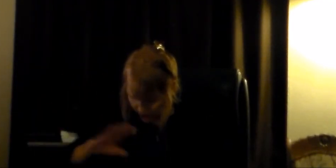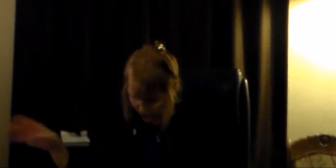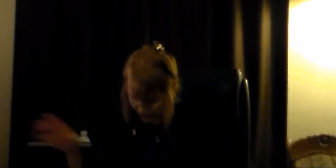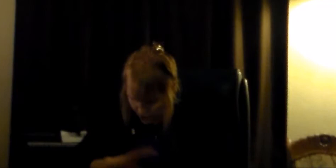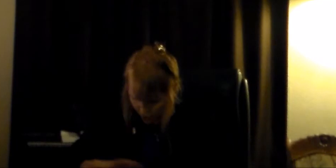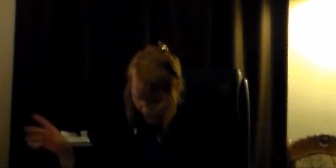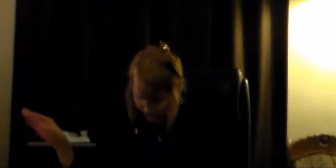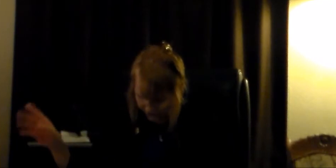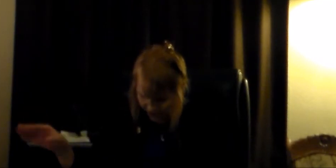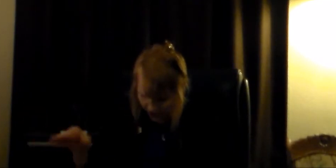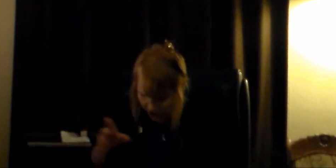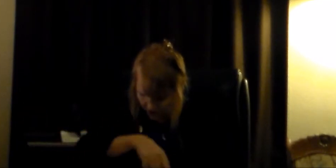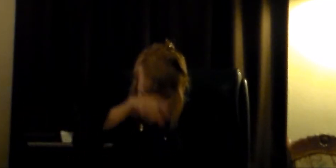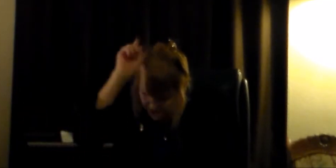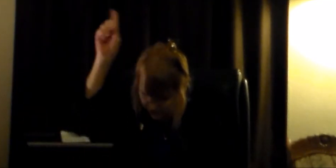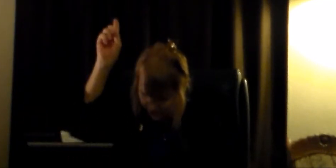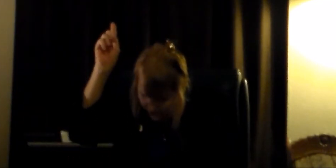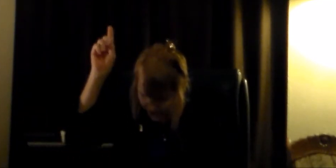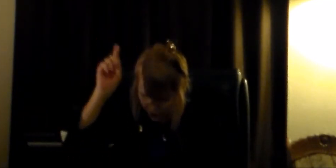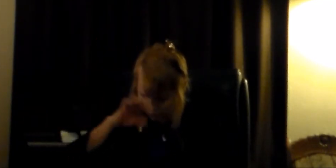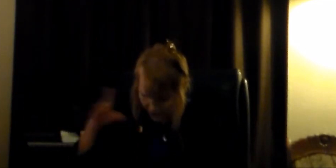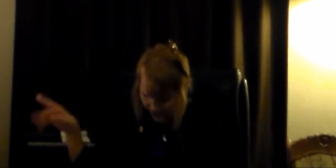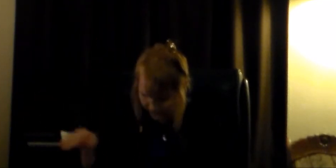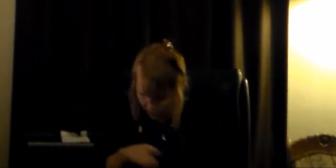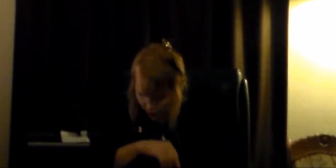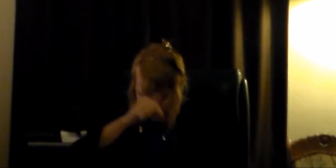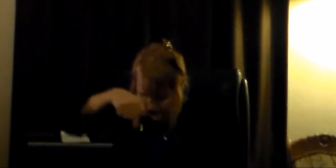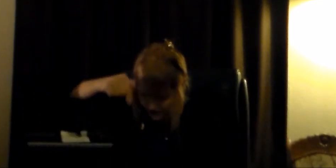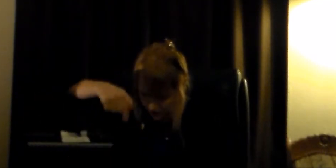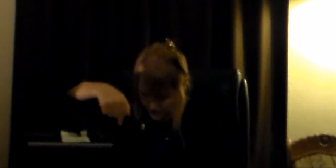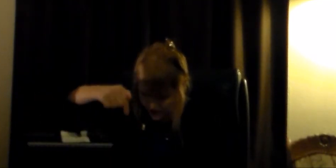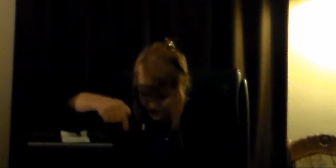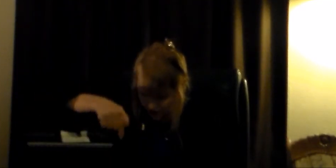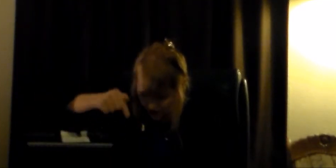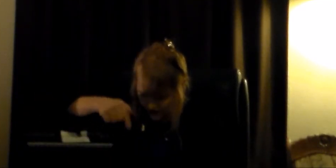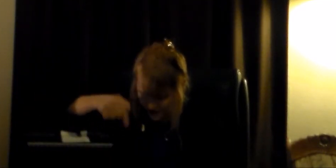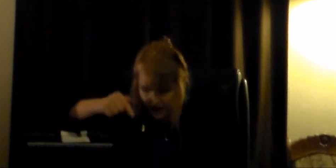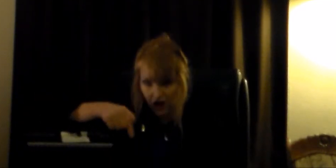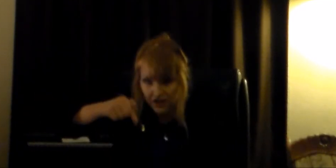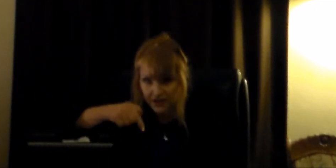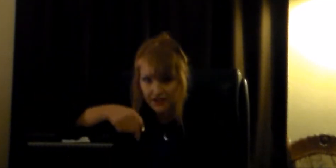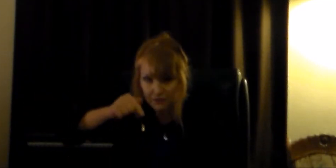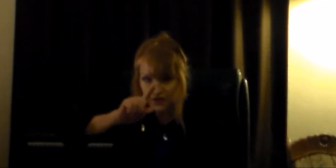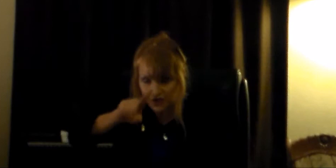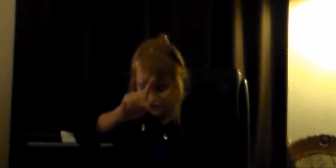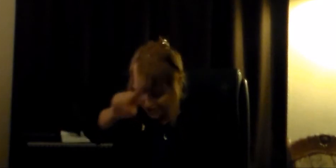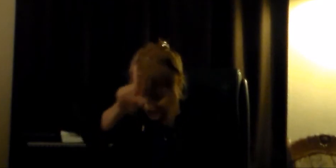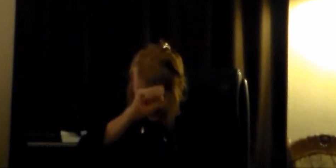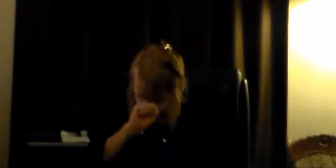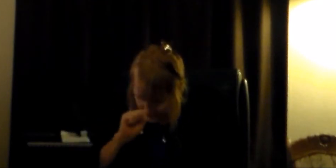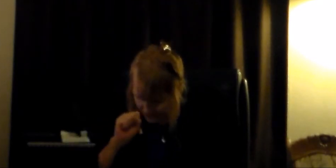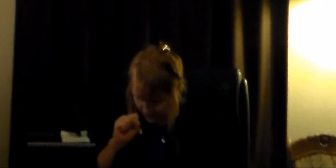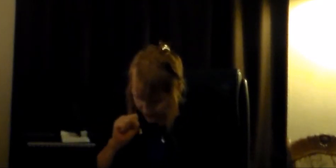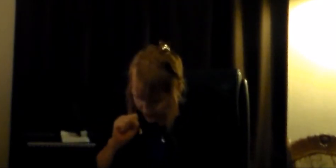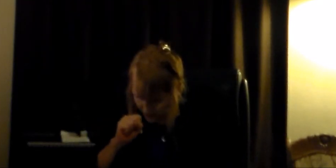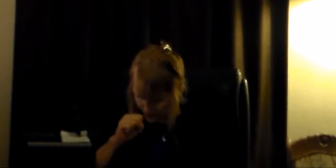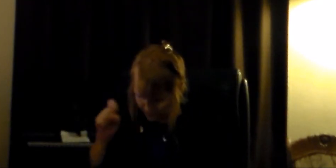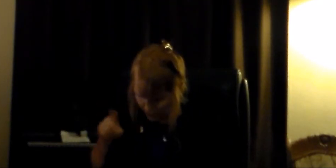world. Whoever follows me will never walk in darkness, which is your sins. But we